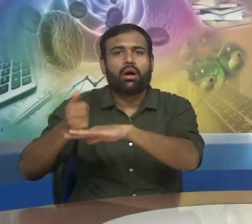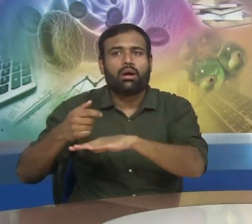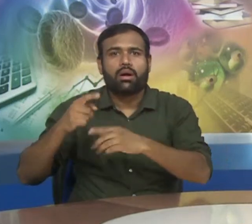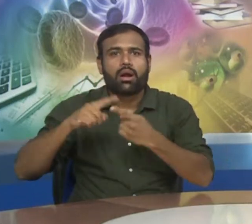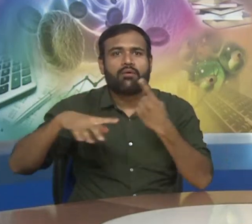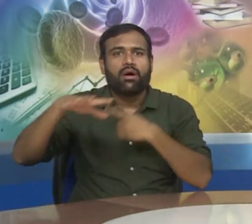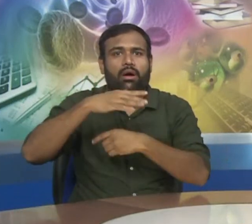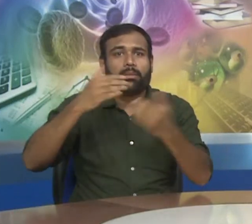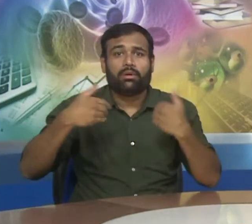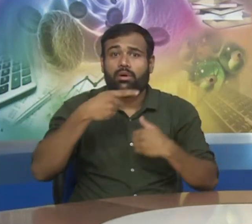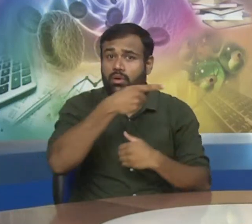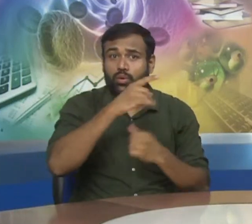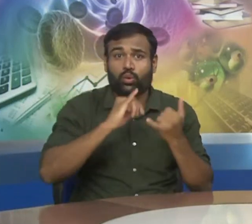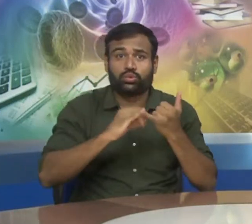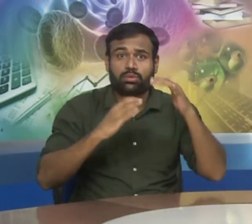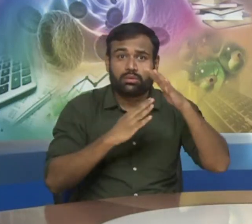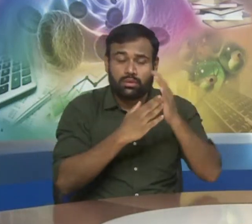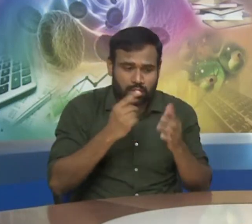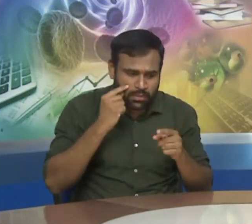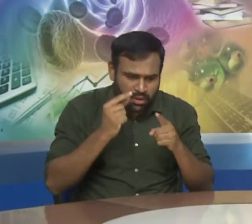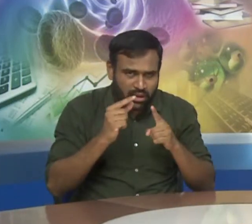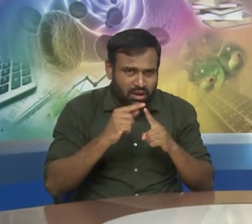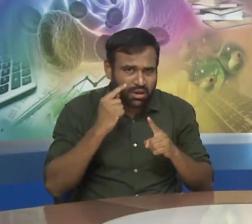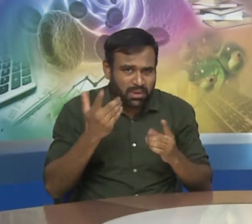because of environmental pollution,